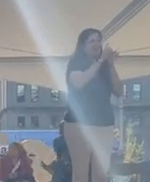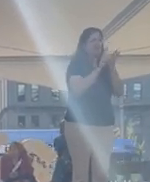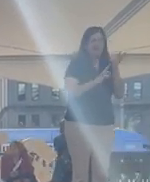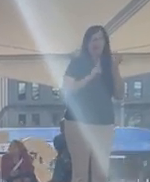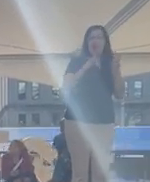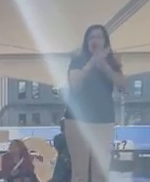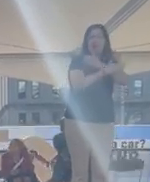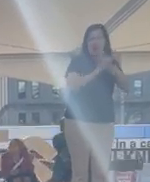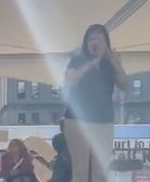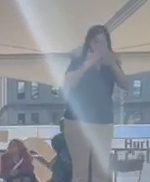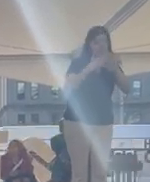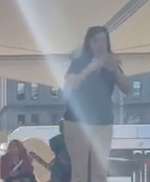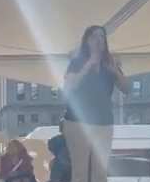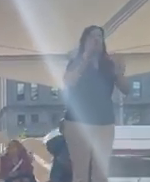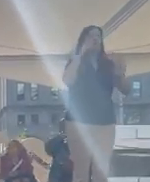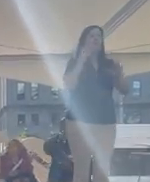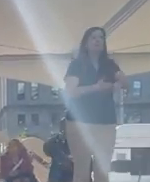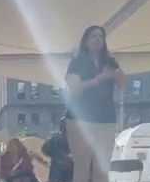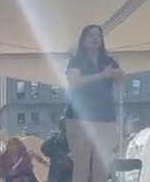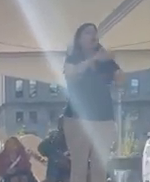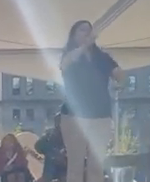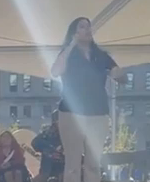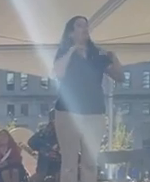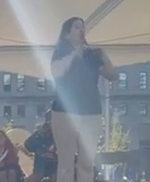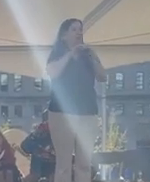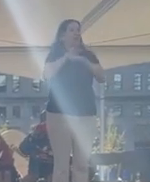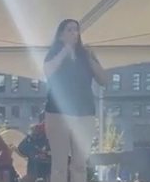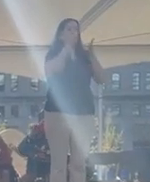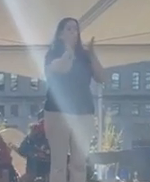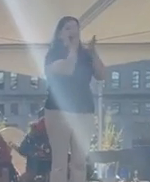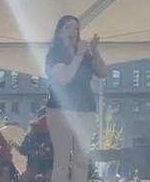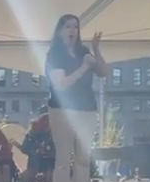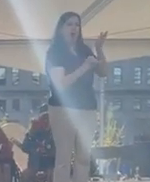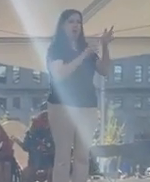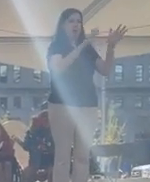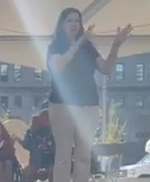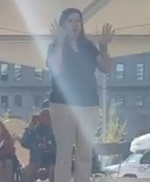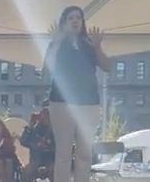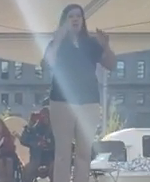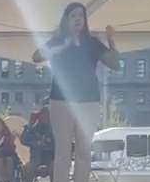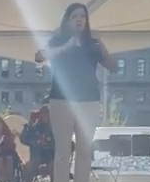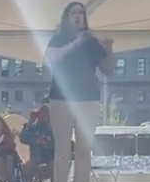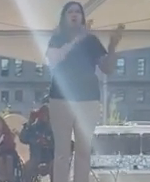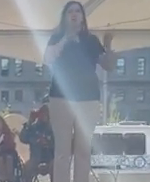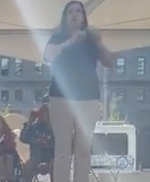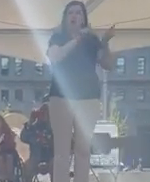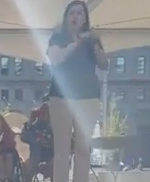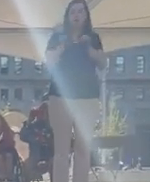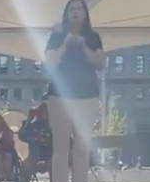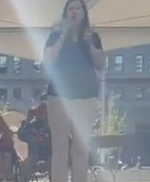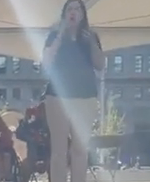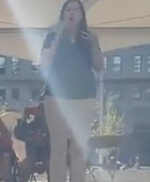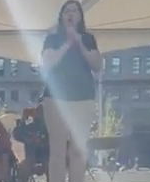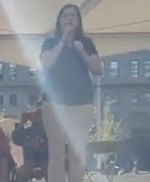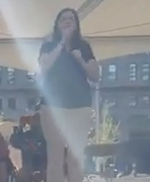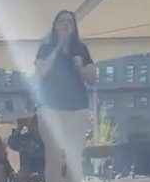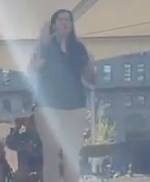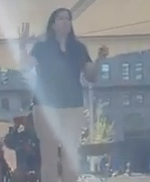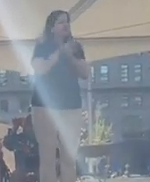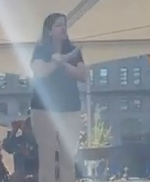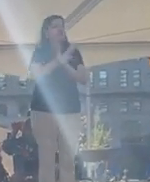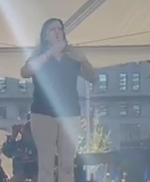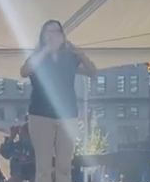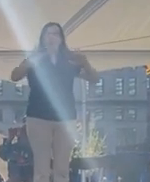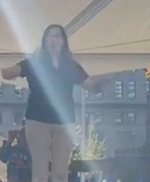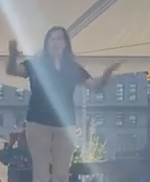promotes better access to the arts and better access through our communities, so that we truly are a complete community. Thank